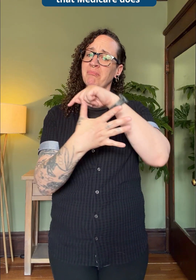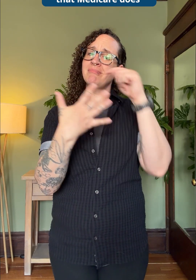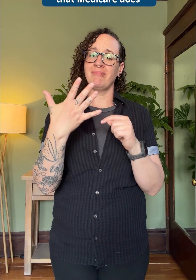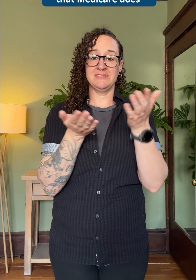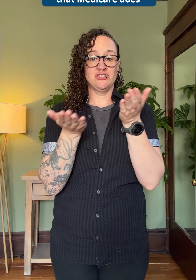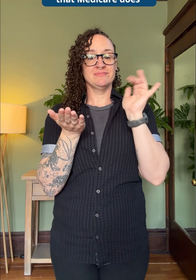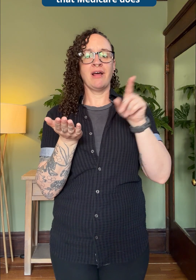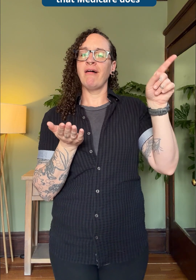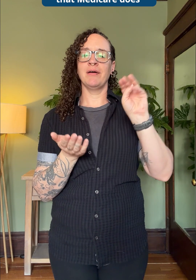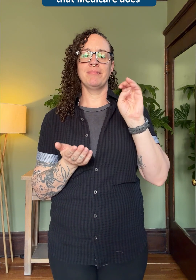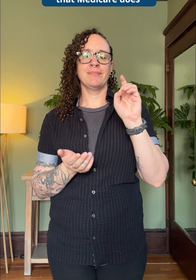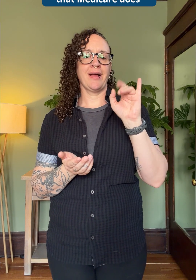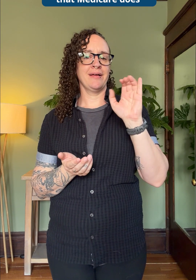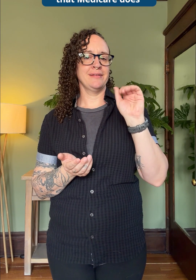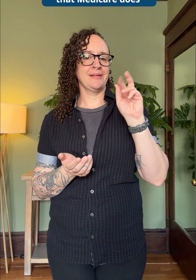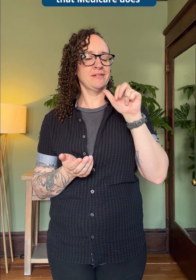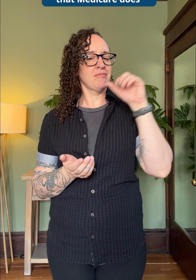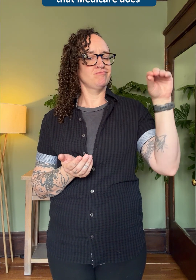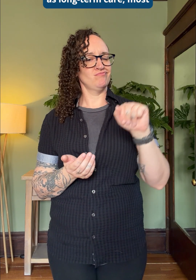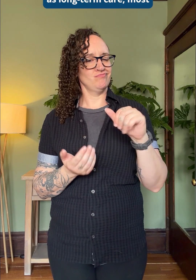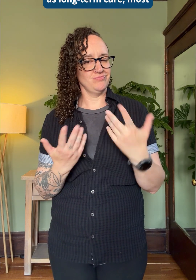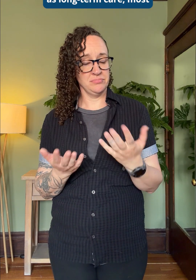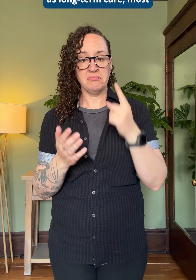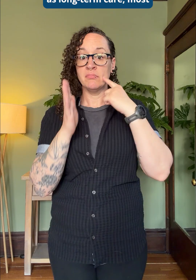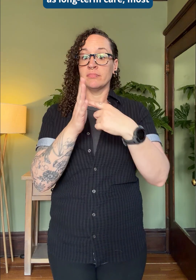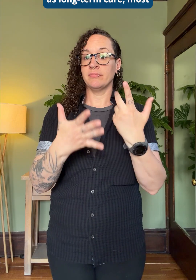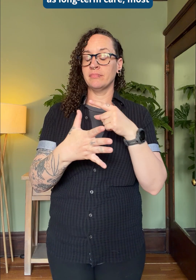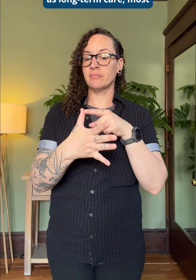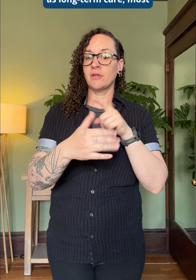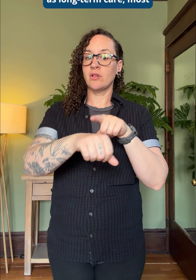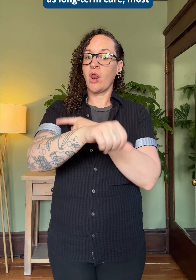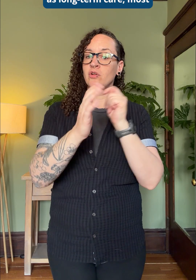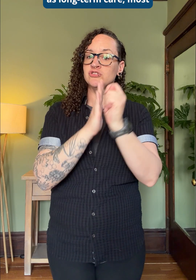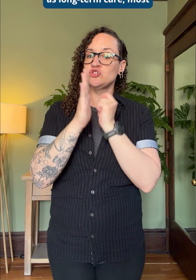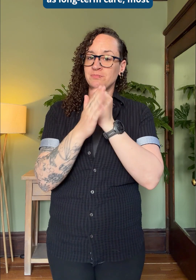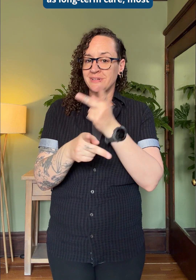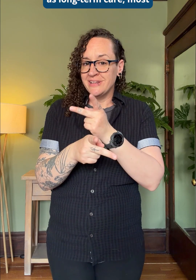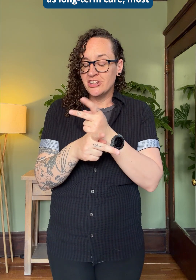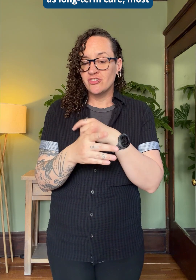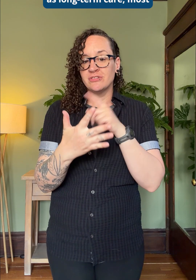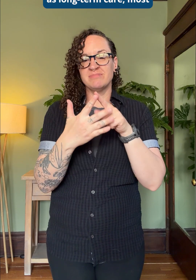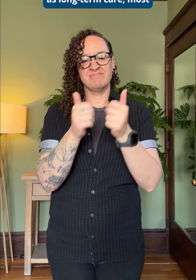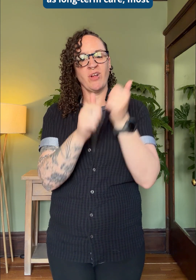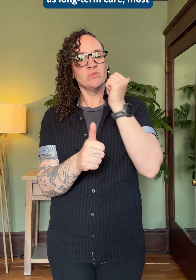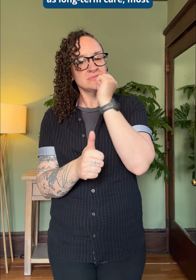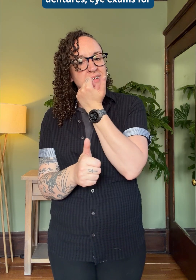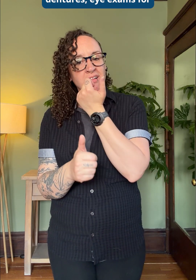There are some services that Medicare does not cover, such as long-term care, most